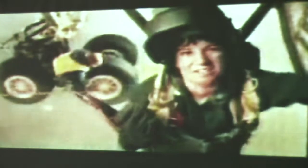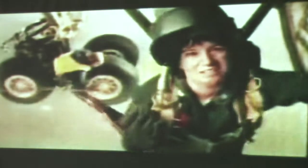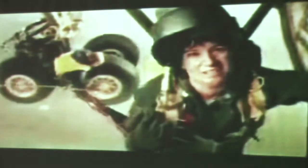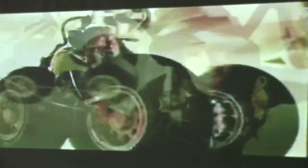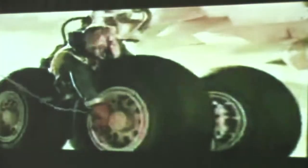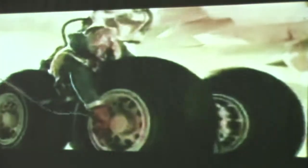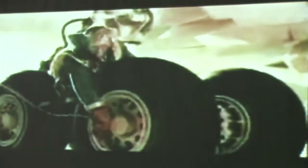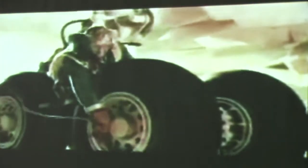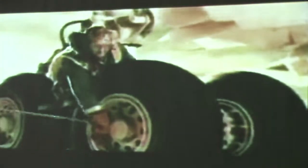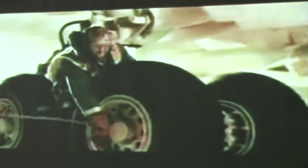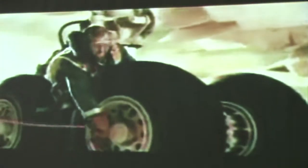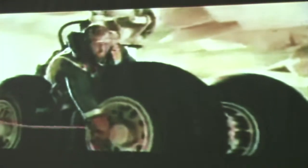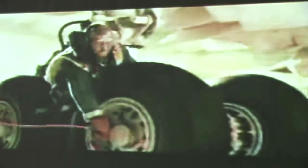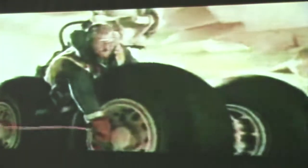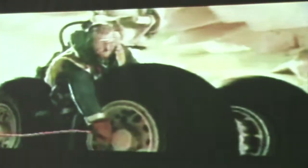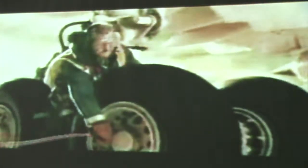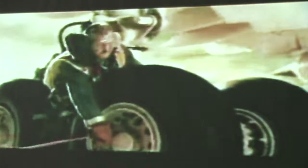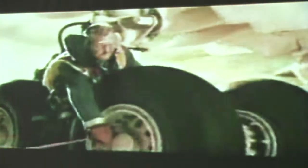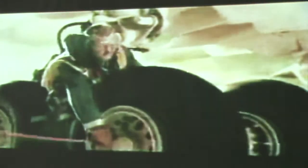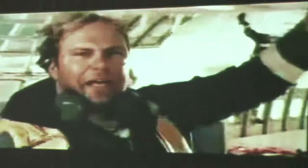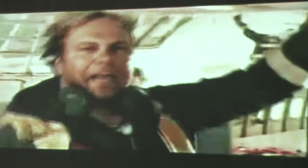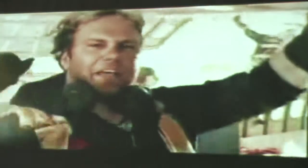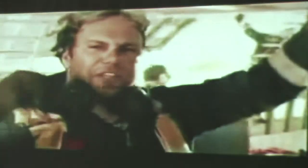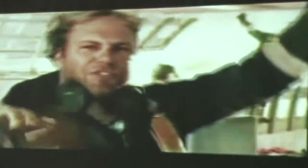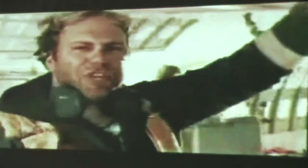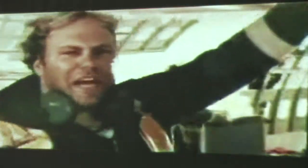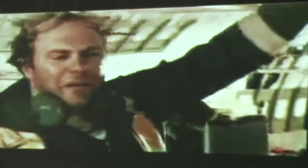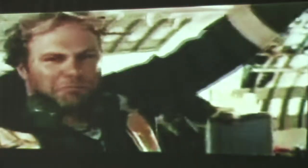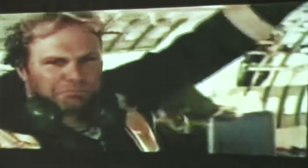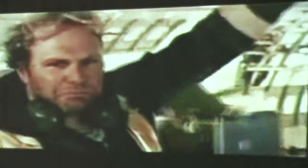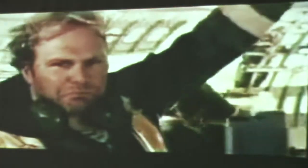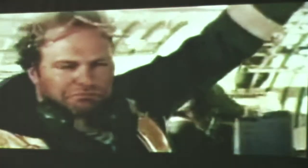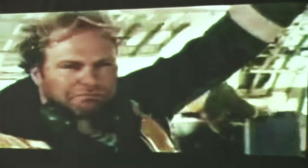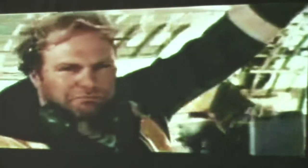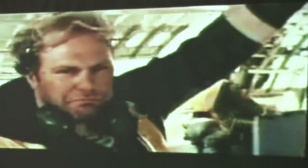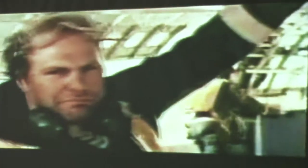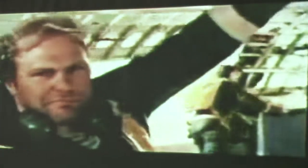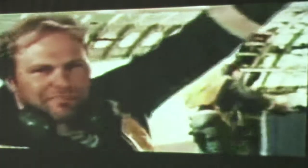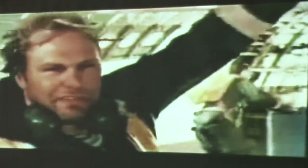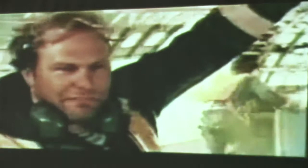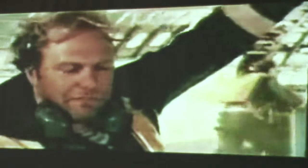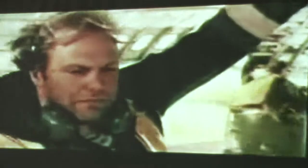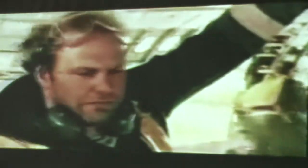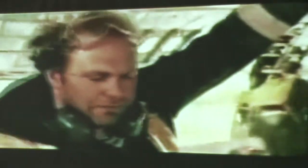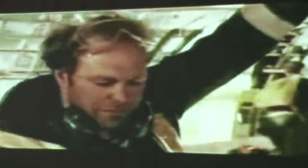here. We're building a dream. I love this job.